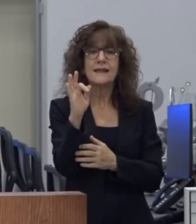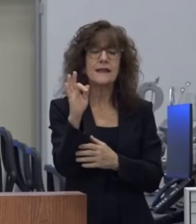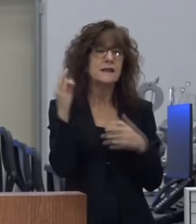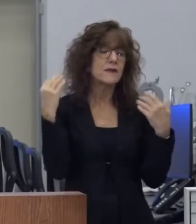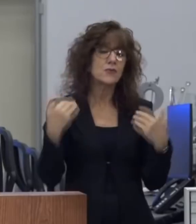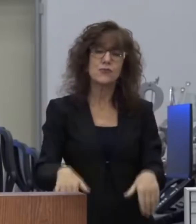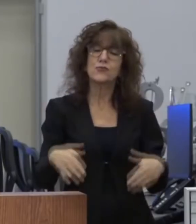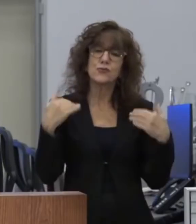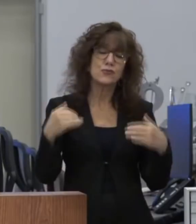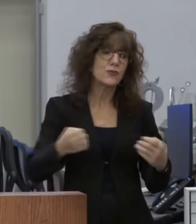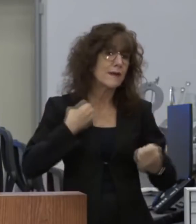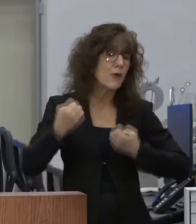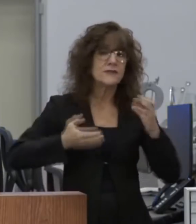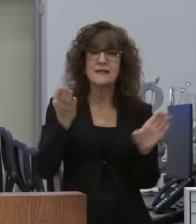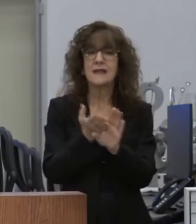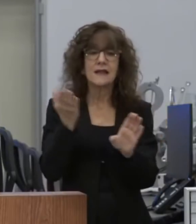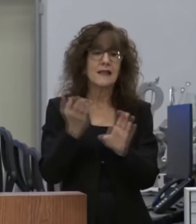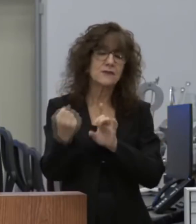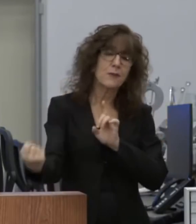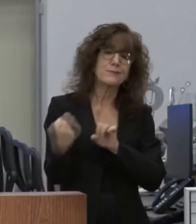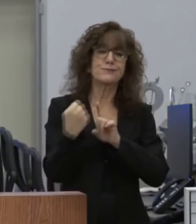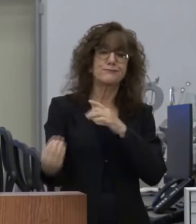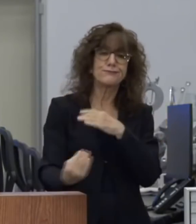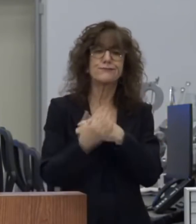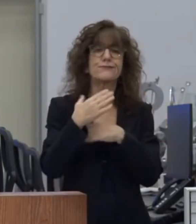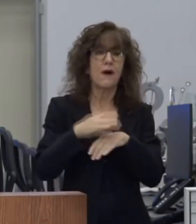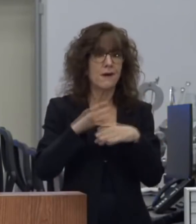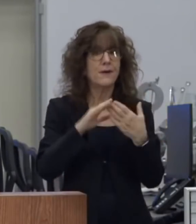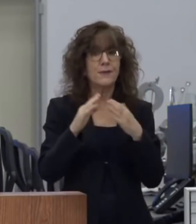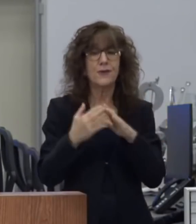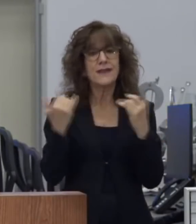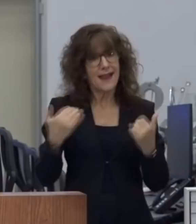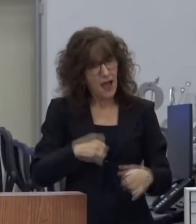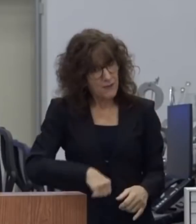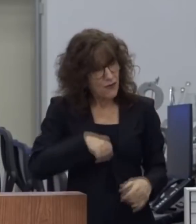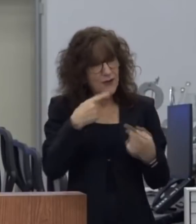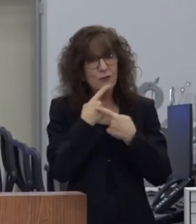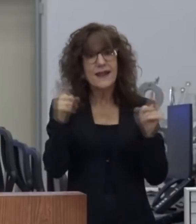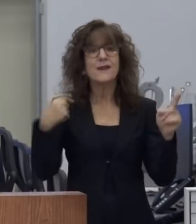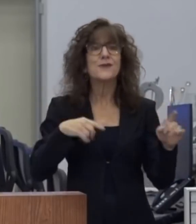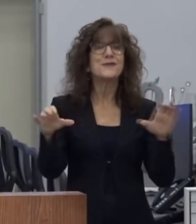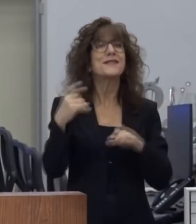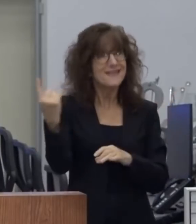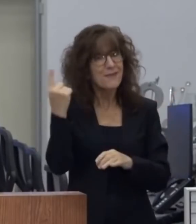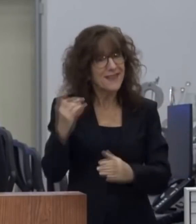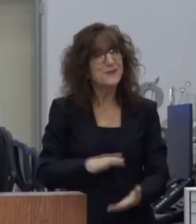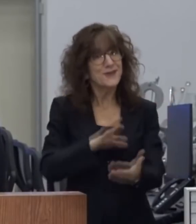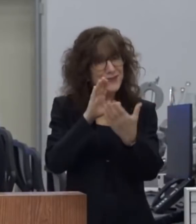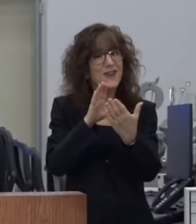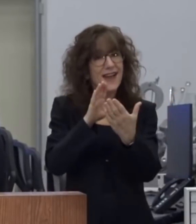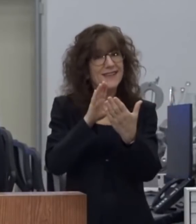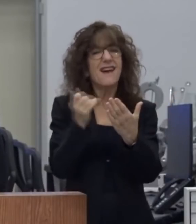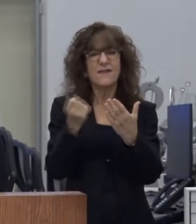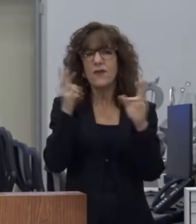enormous emotional and psychological toll in our community. And today I am proud to announce that we are doing something to address a